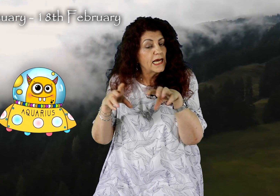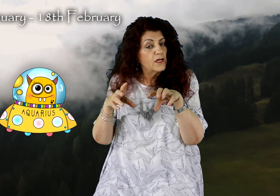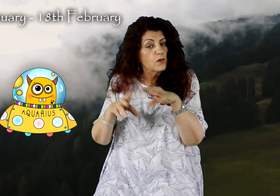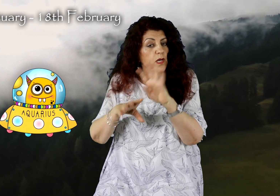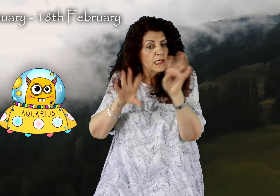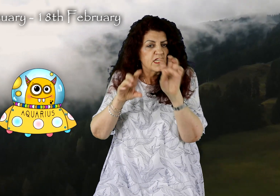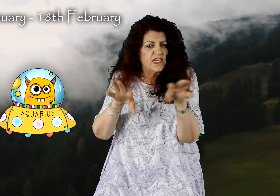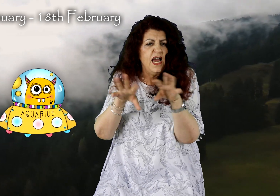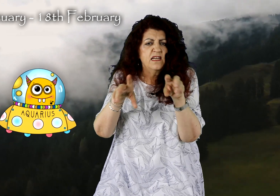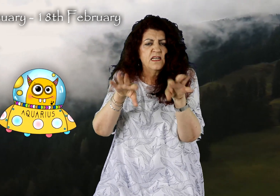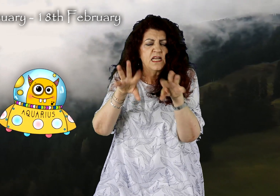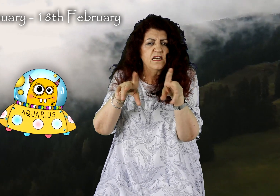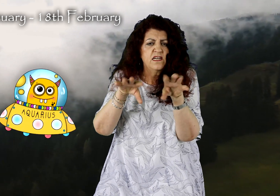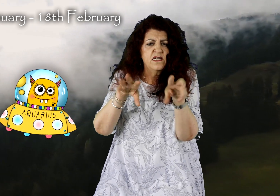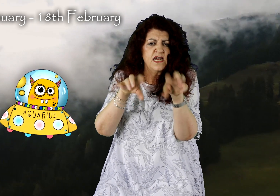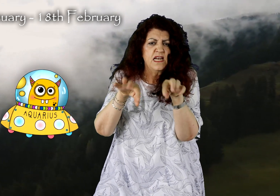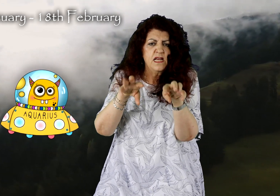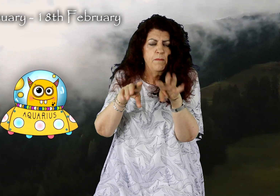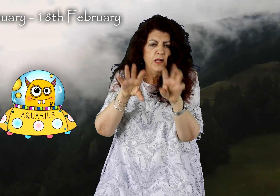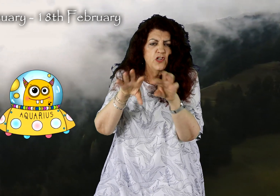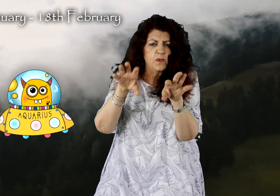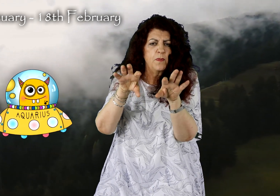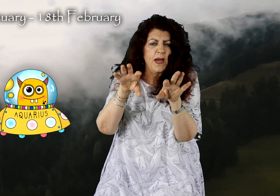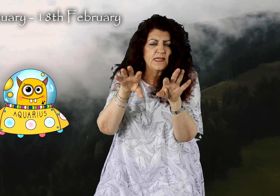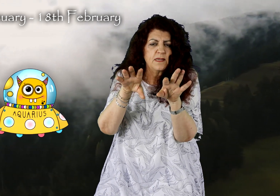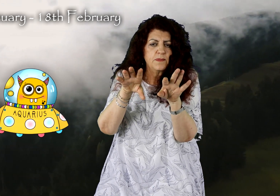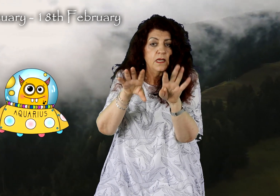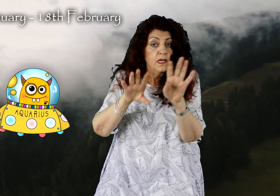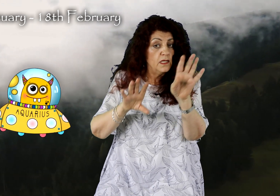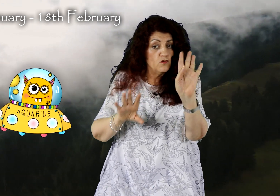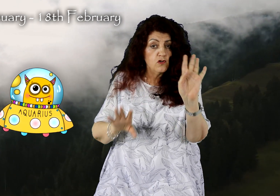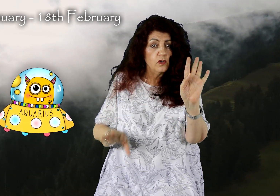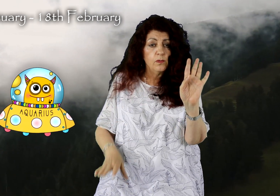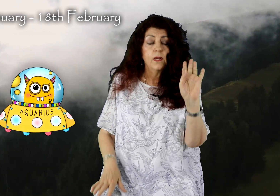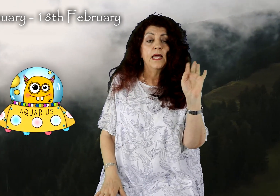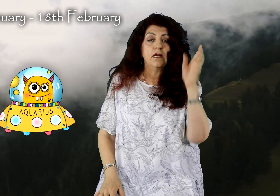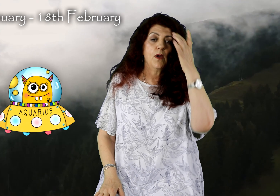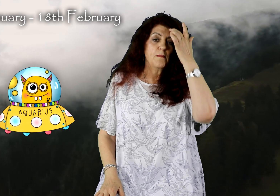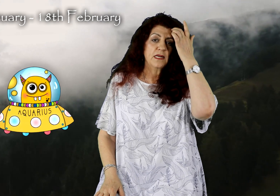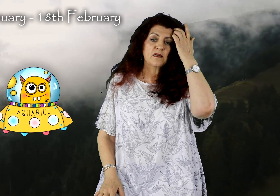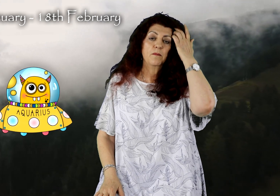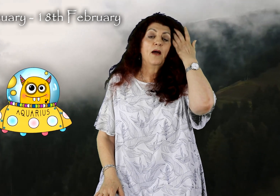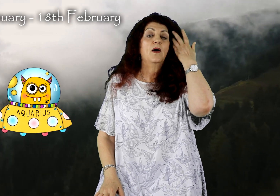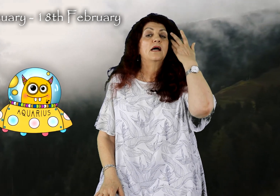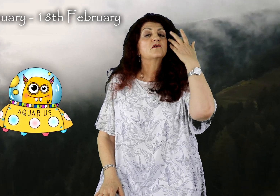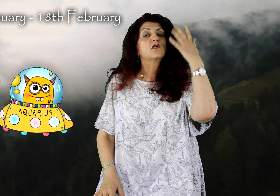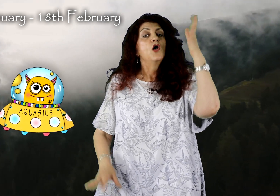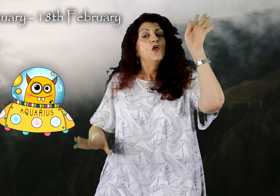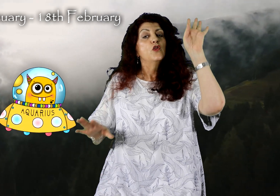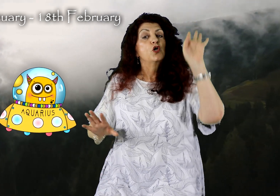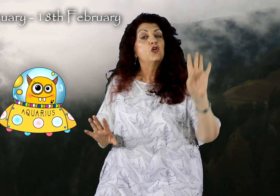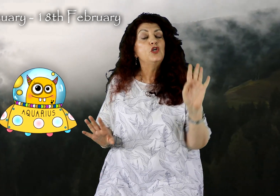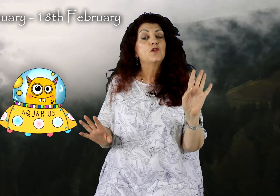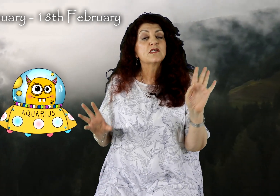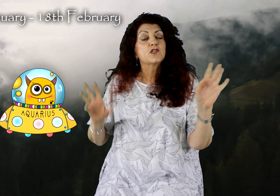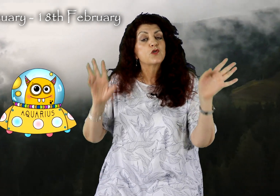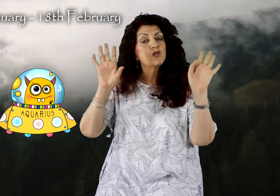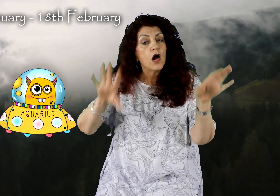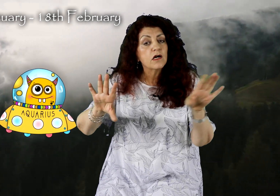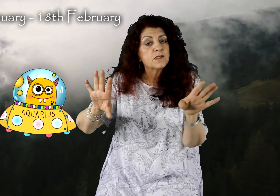you. Silent, hidden, deadly, bulging with biceps. It's true. Anyway, my little powerhouse, the good news is that your darkest